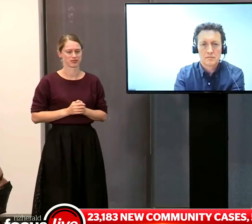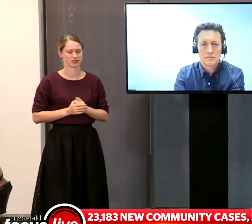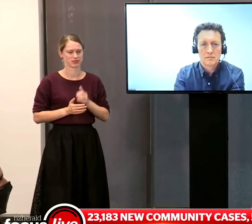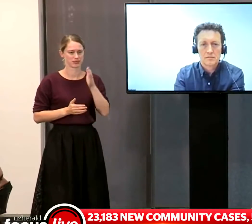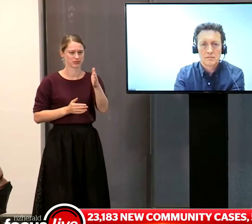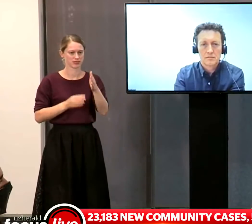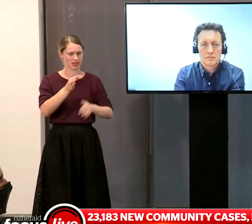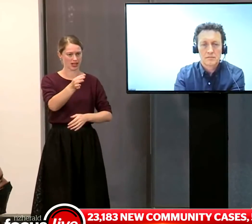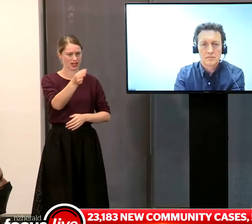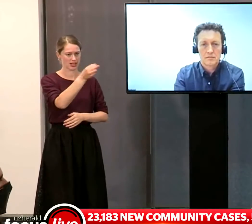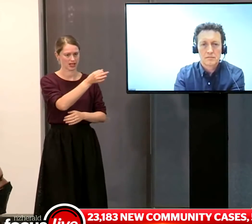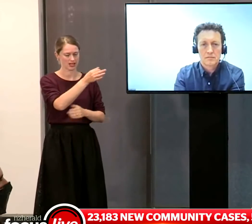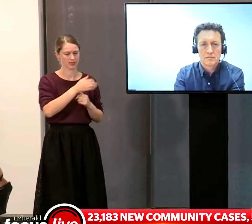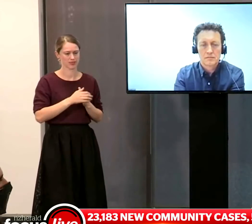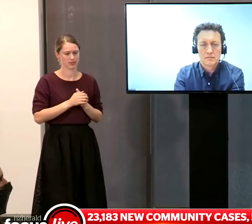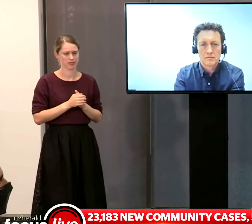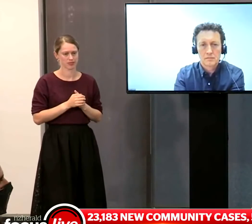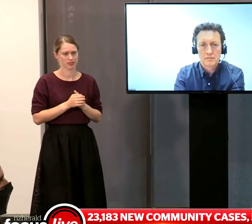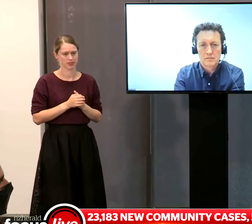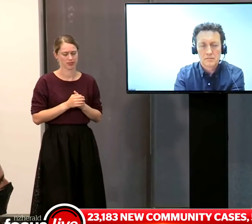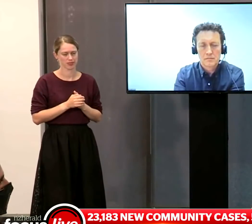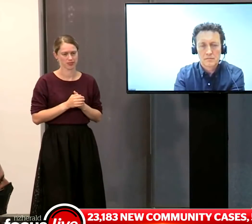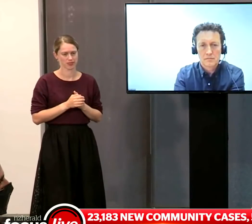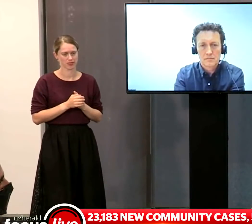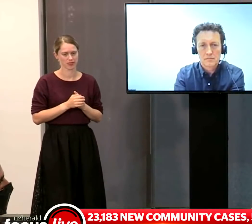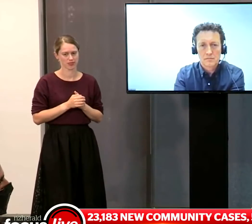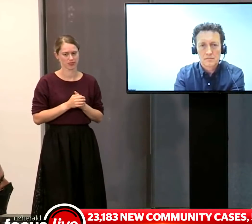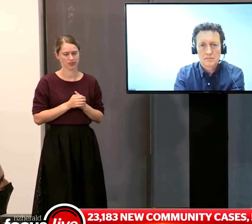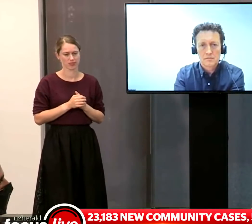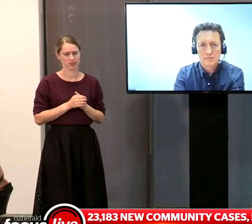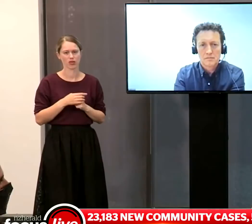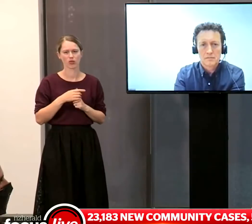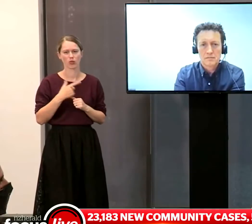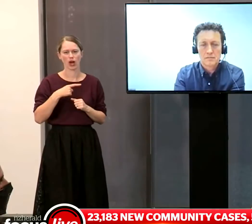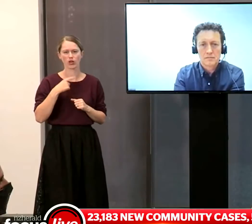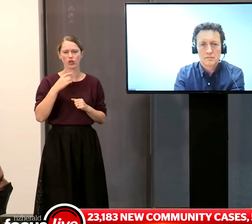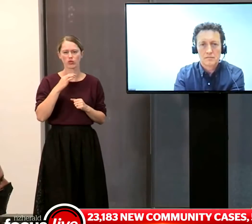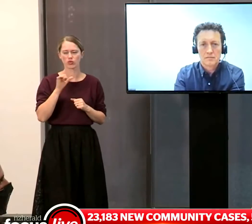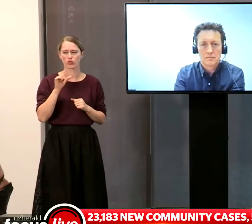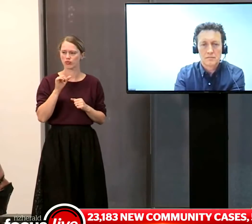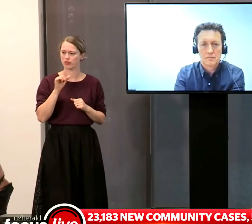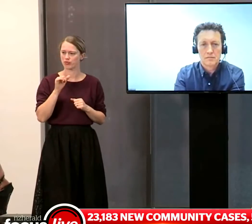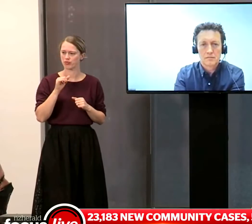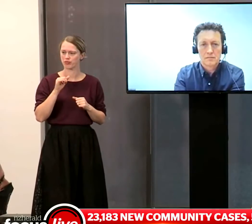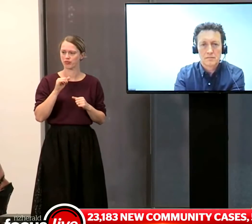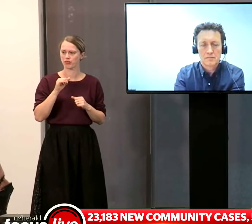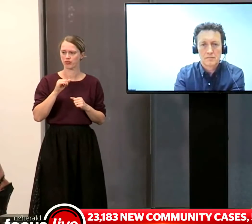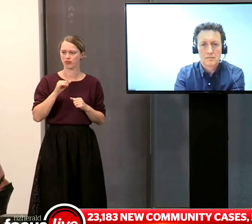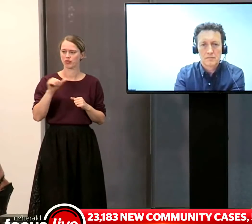come to Mark here. What's the logic in not putting a prevalence survey out into the field now?